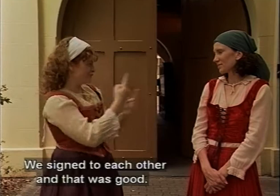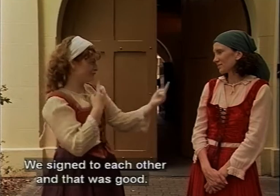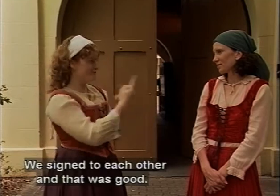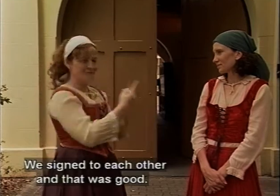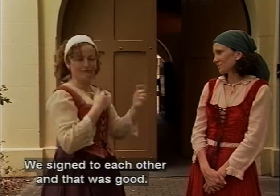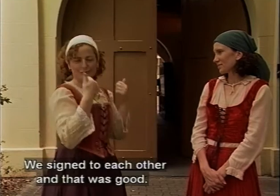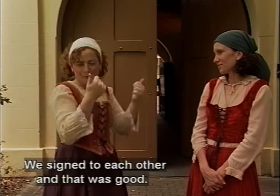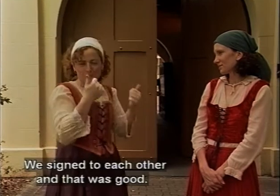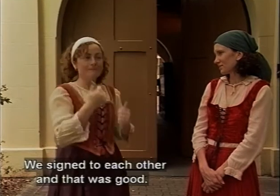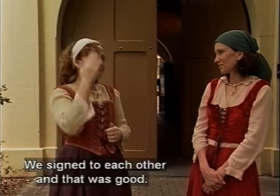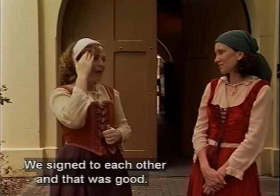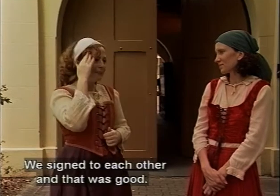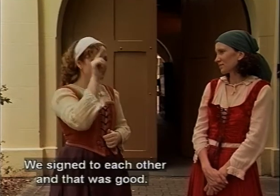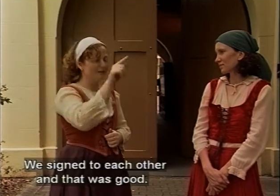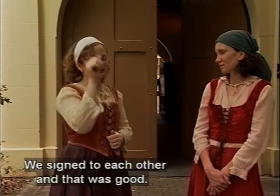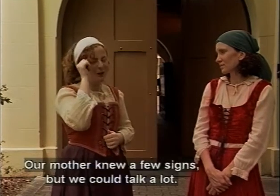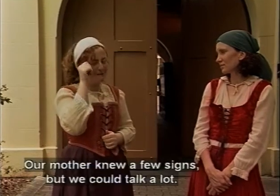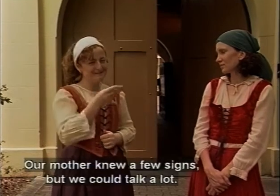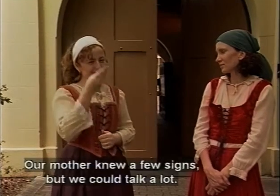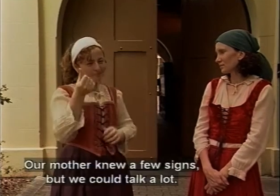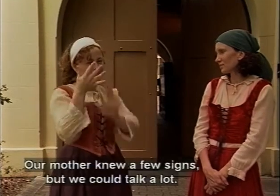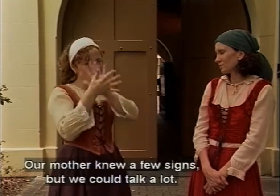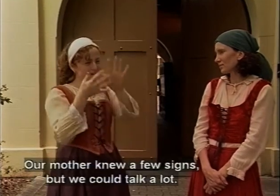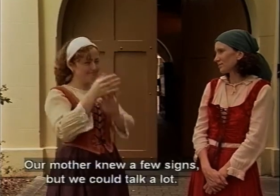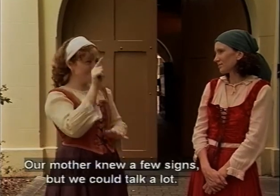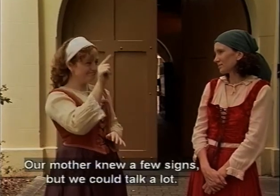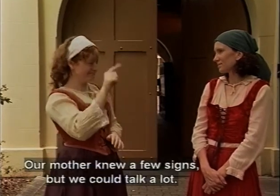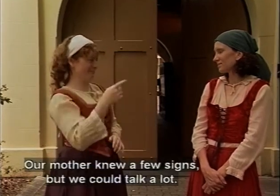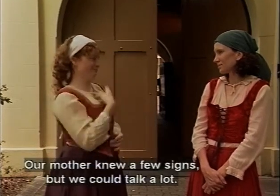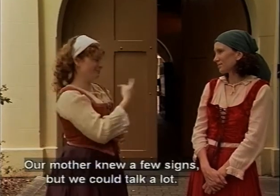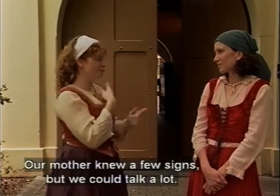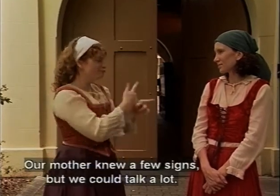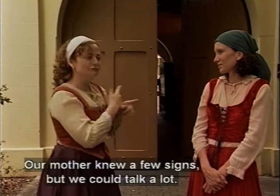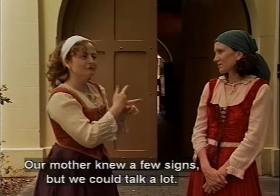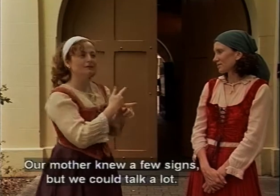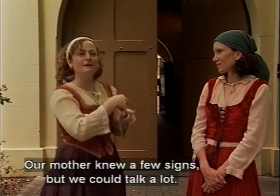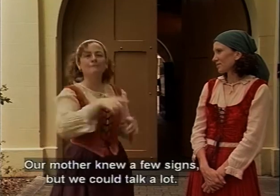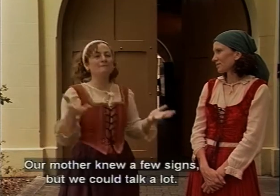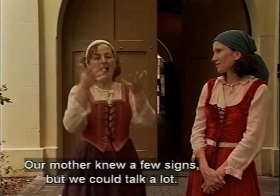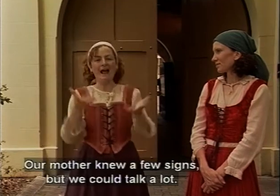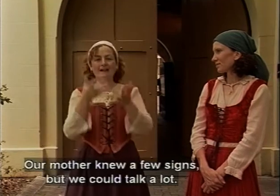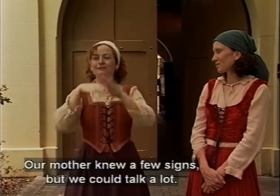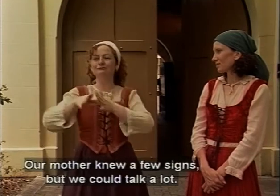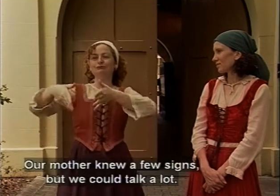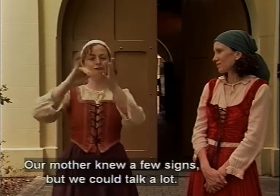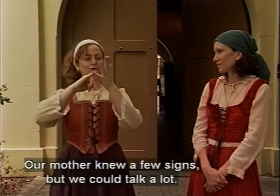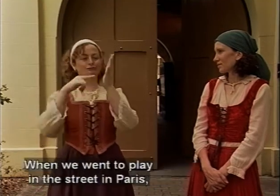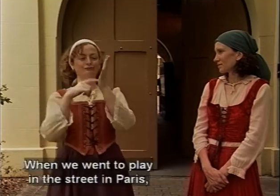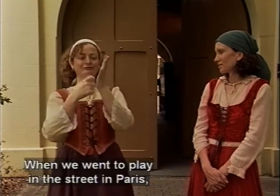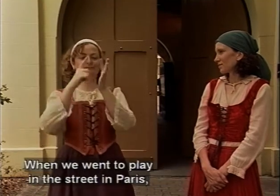sign to each other, and that was good. Our mother knew a few signs, but we could talk a lot. When we went outside to play in